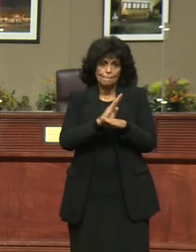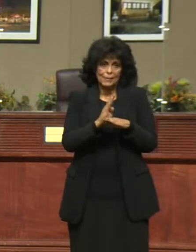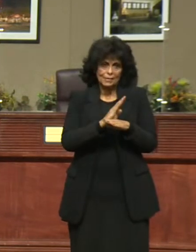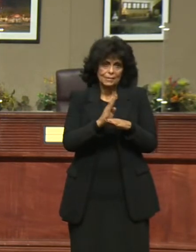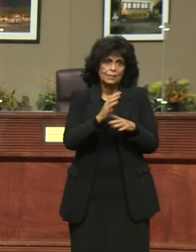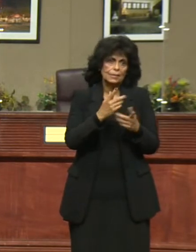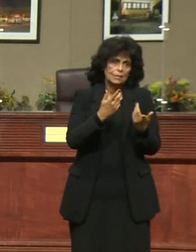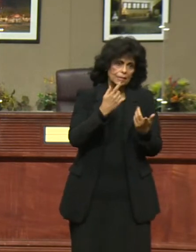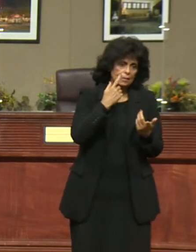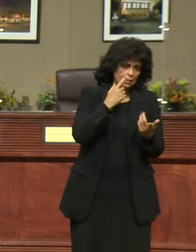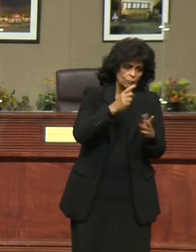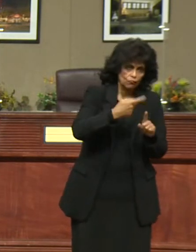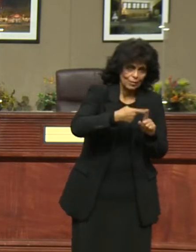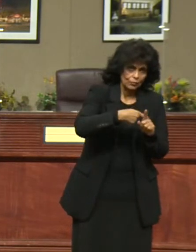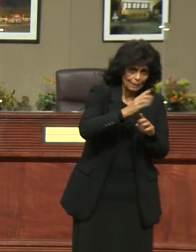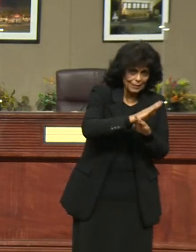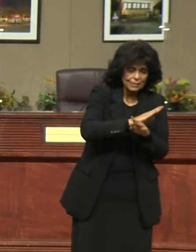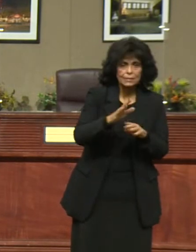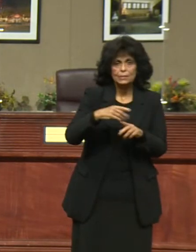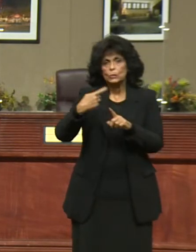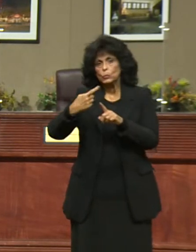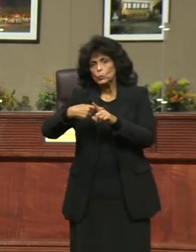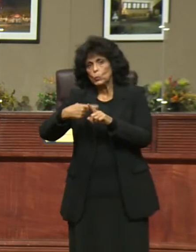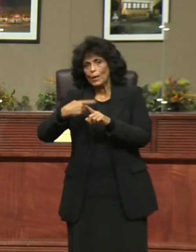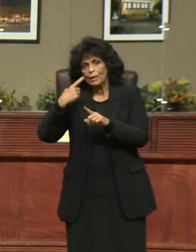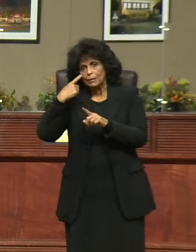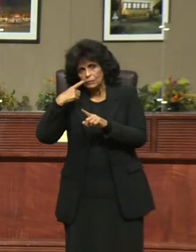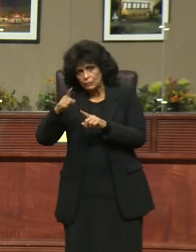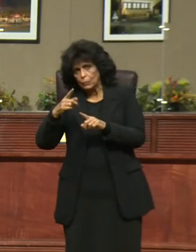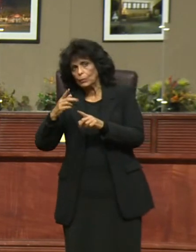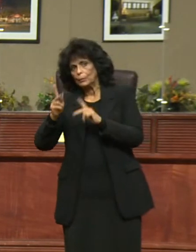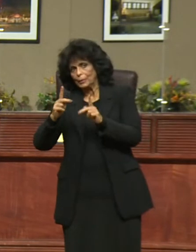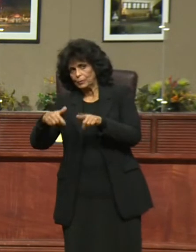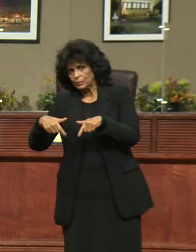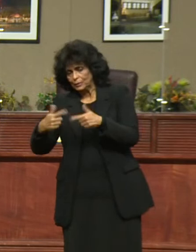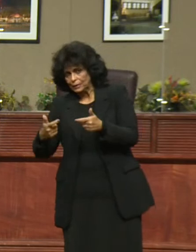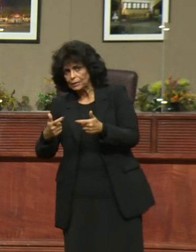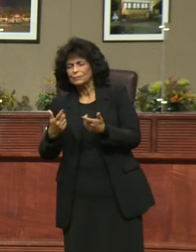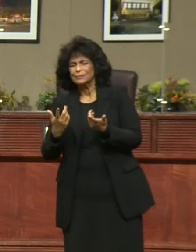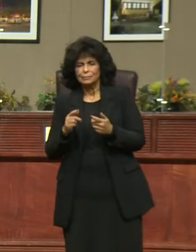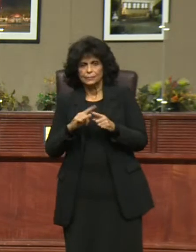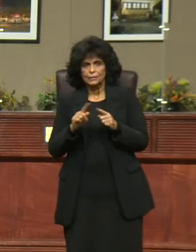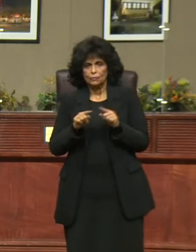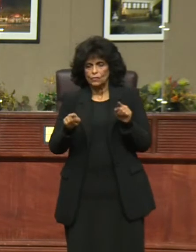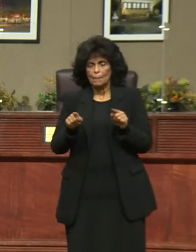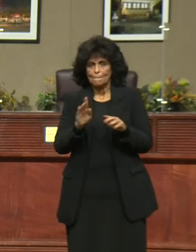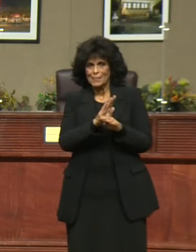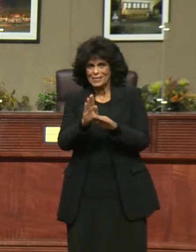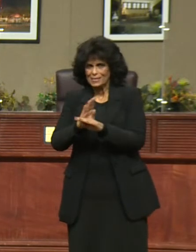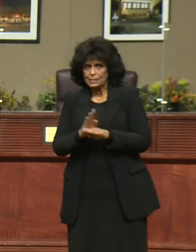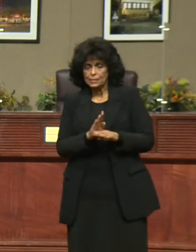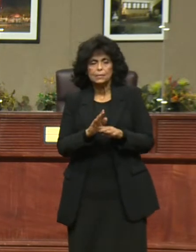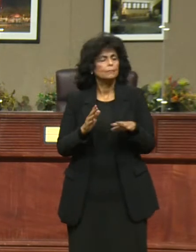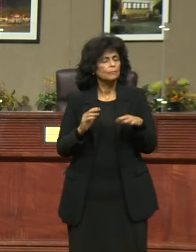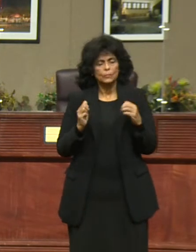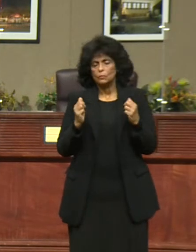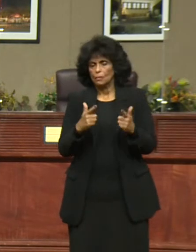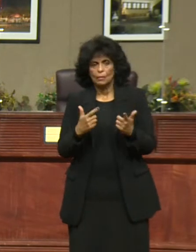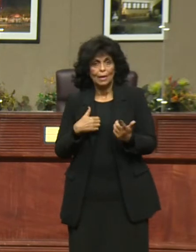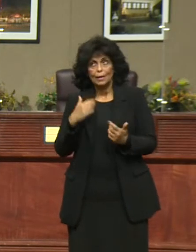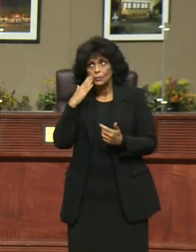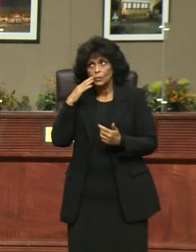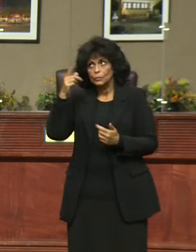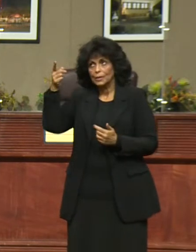a continuing need. So we look to Congress to continue to provide additional funding. And I know that they have passed a